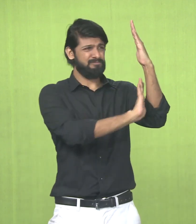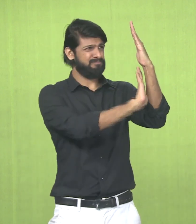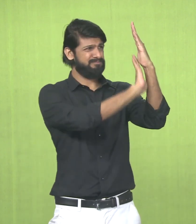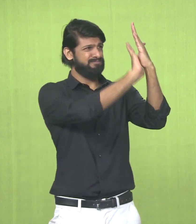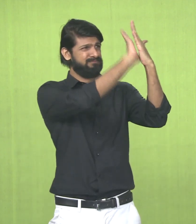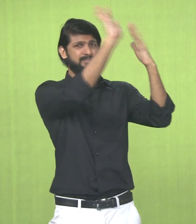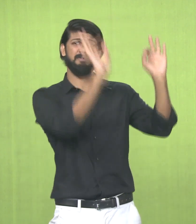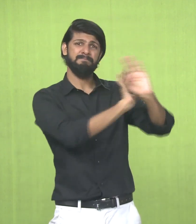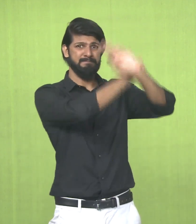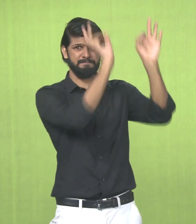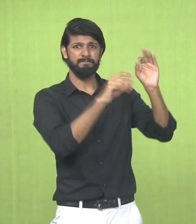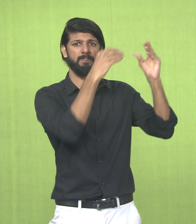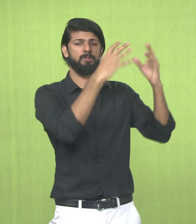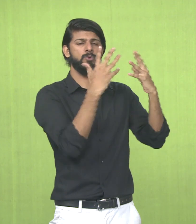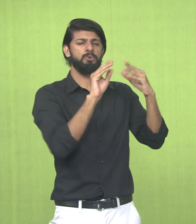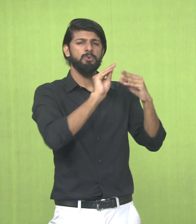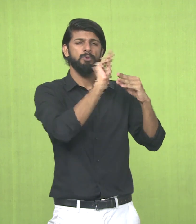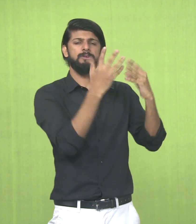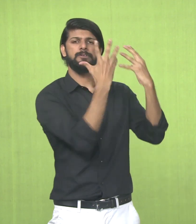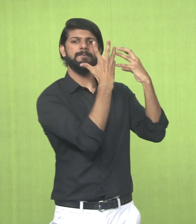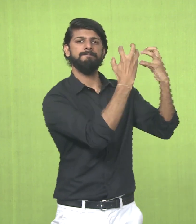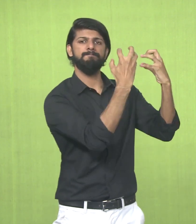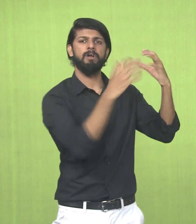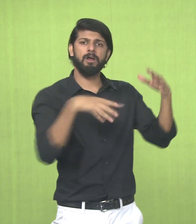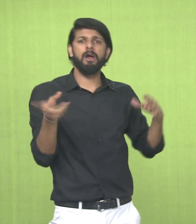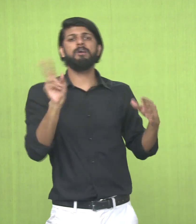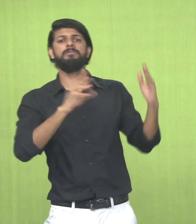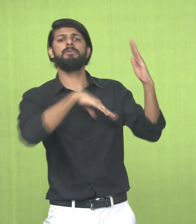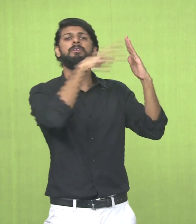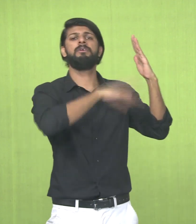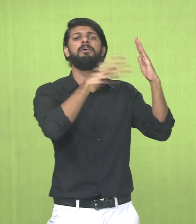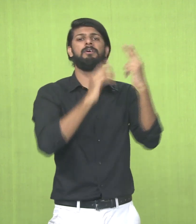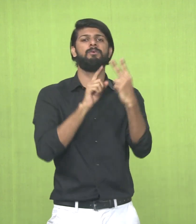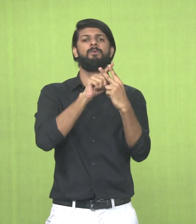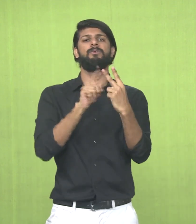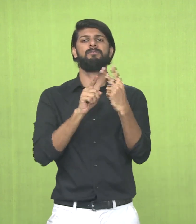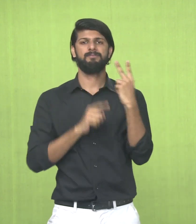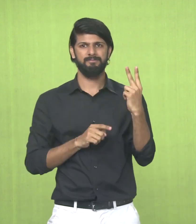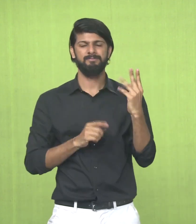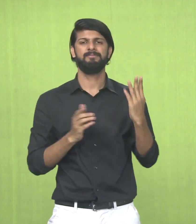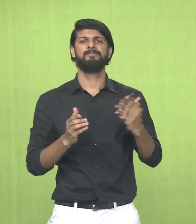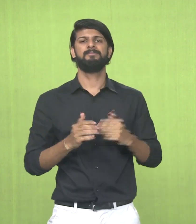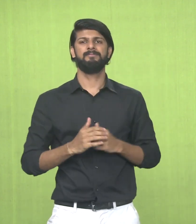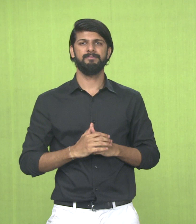is when the plaster is dry and totally ready, then they paint.